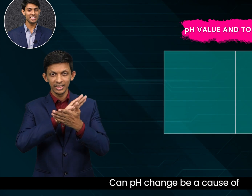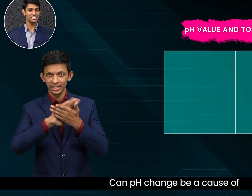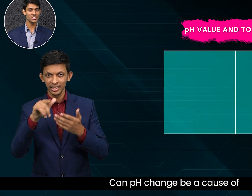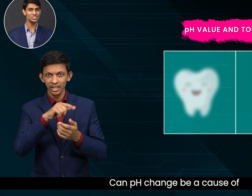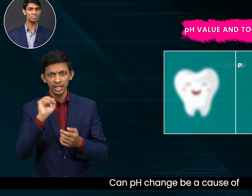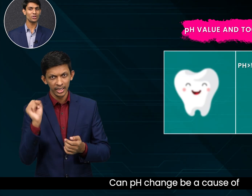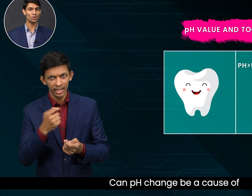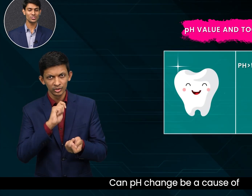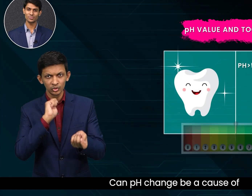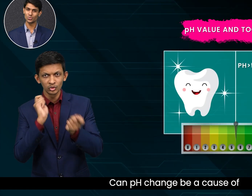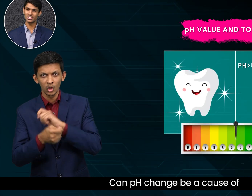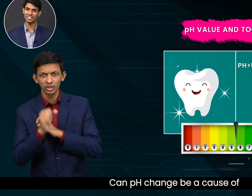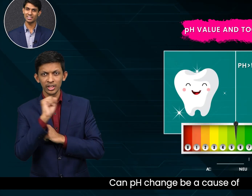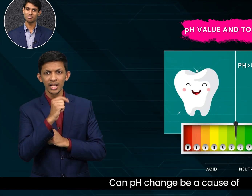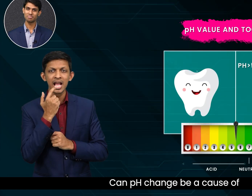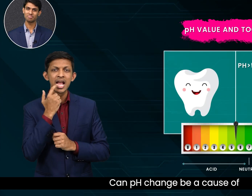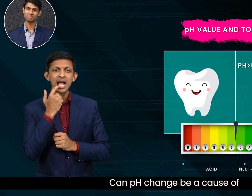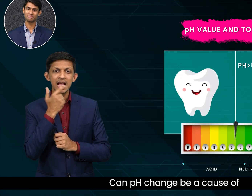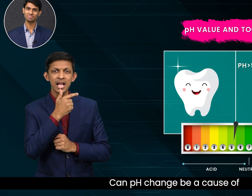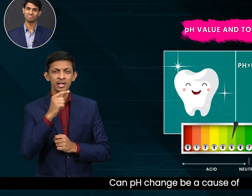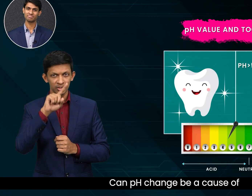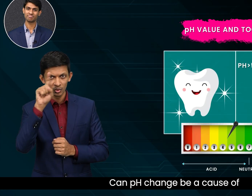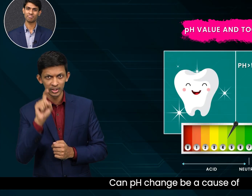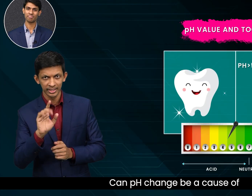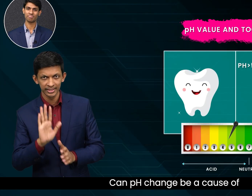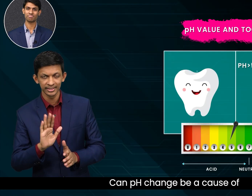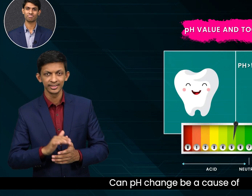Can pH change be a cause of tooth decay?